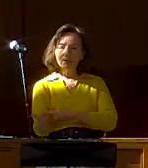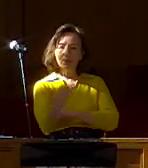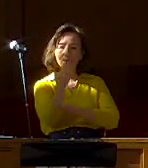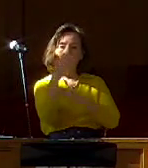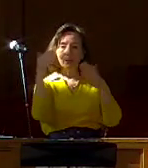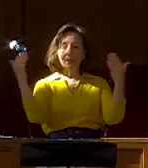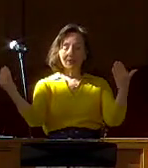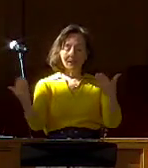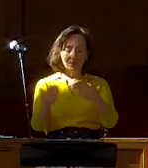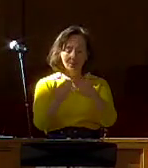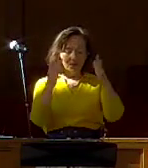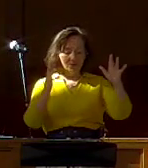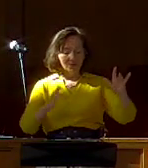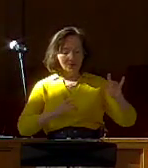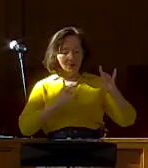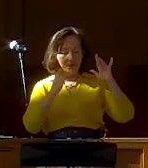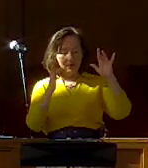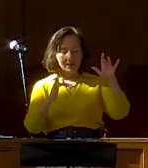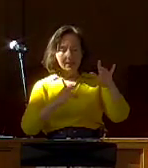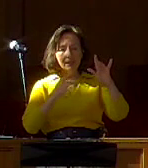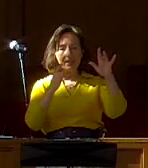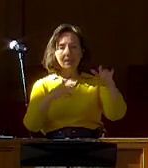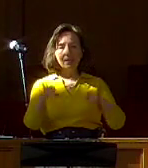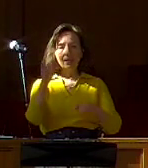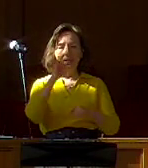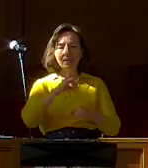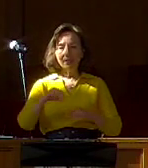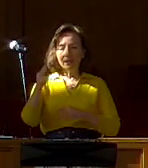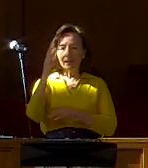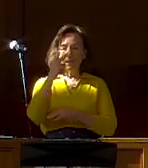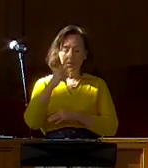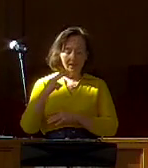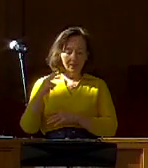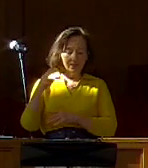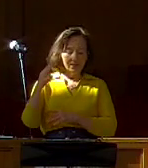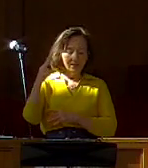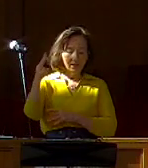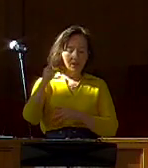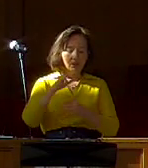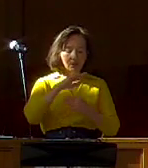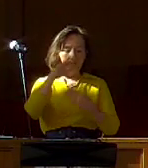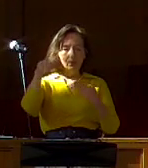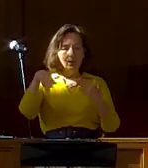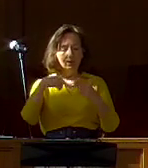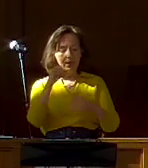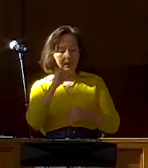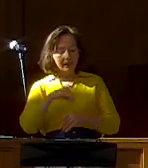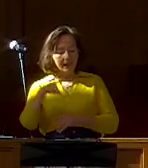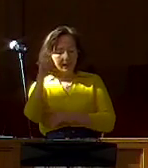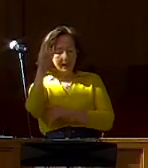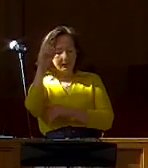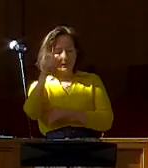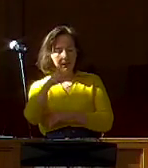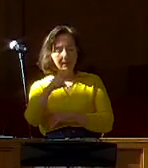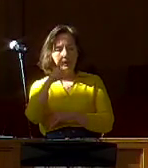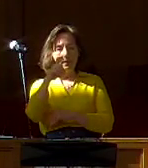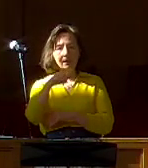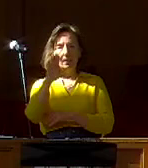by morning, new mercies I see. All I